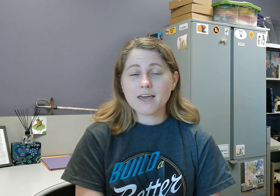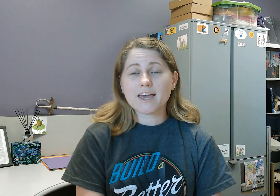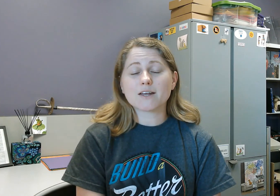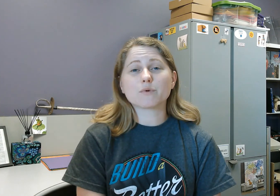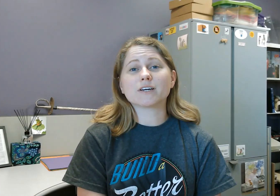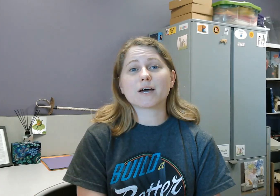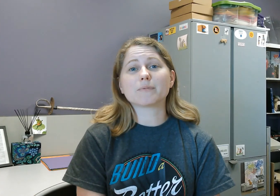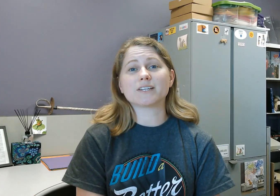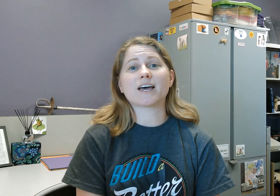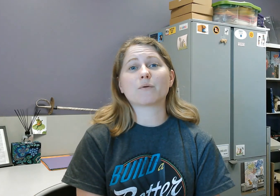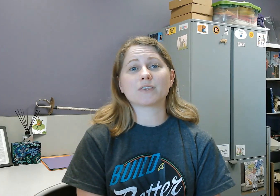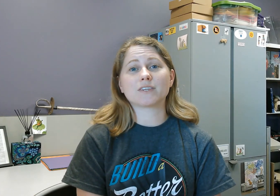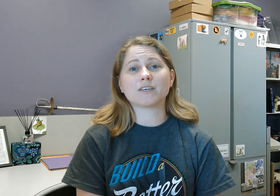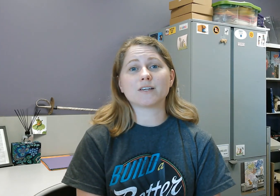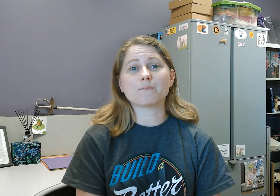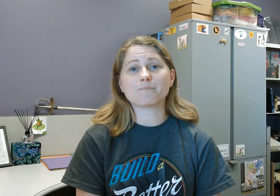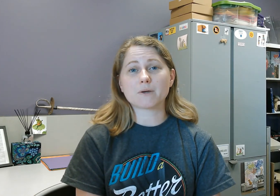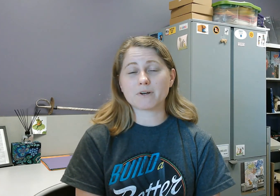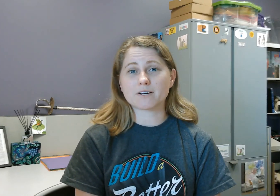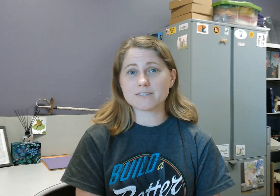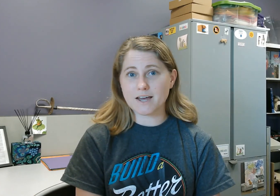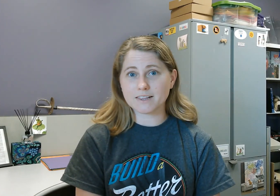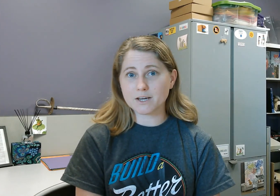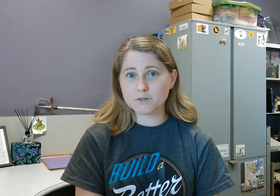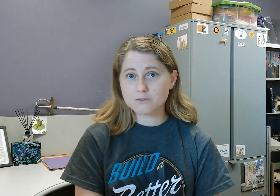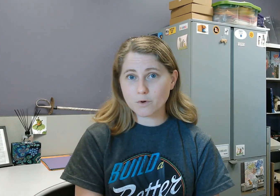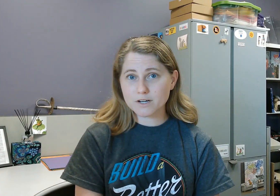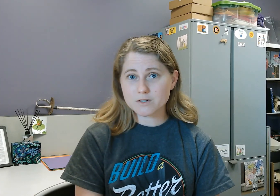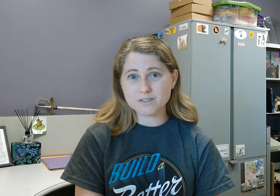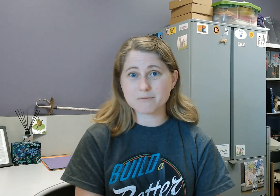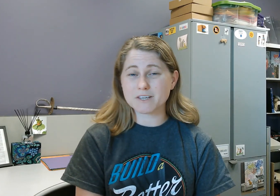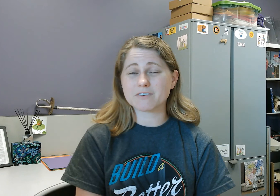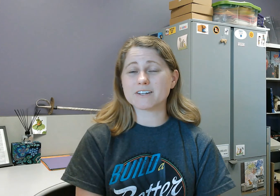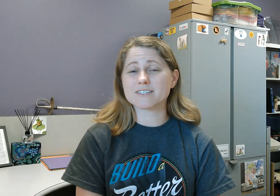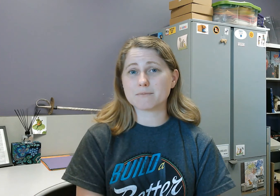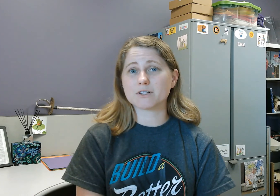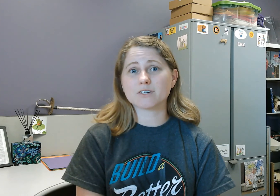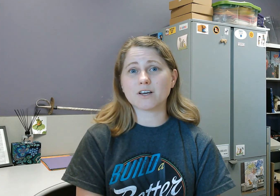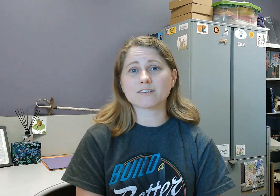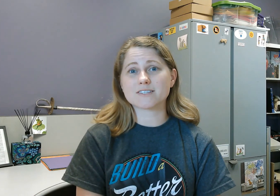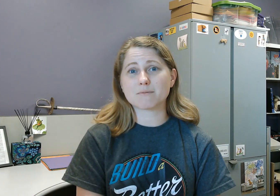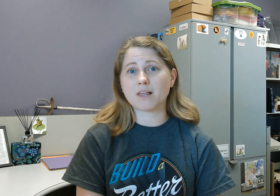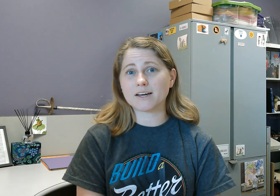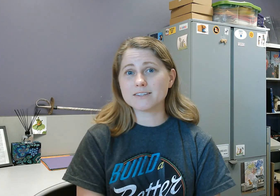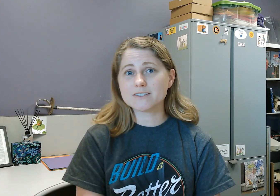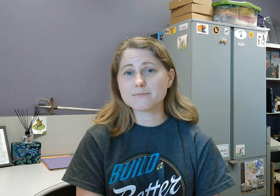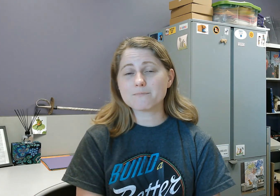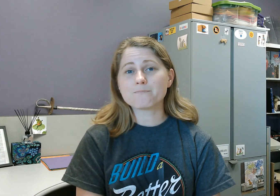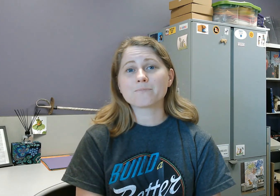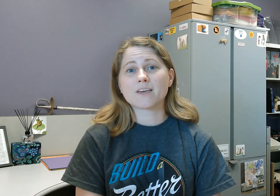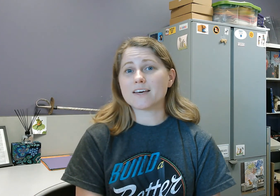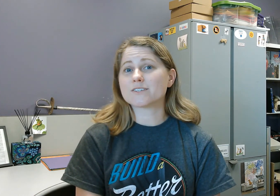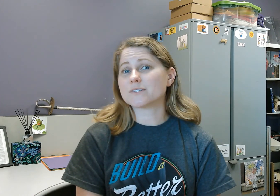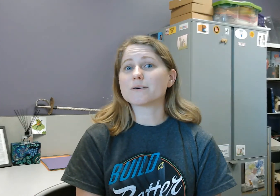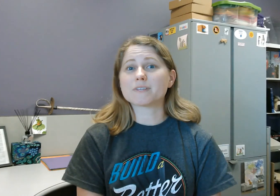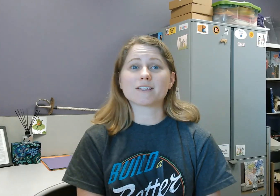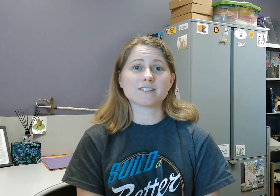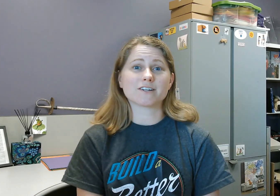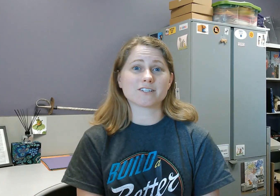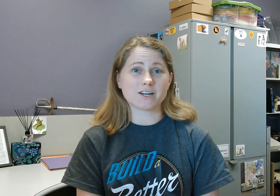and we accompany that with the American Sign Language for it, or something very similar along the same lines. And so it's something that's near and dear to my